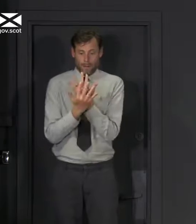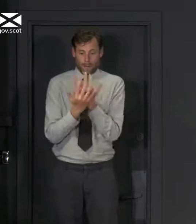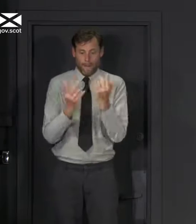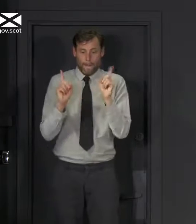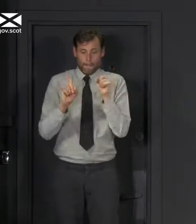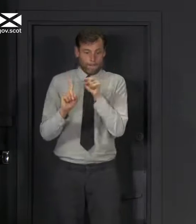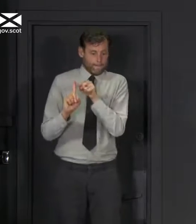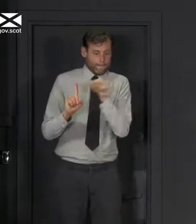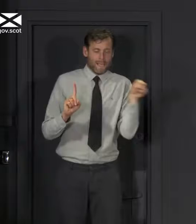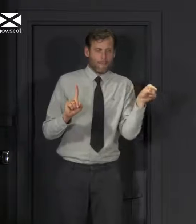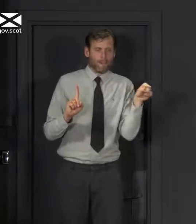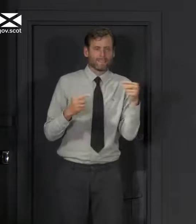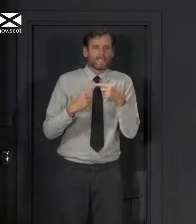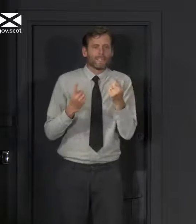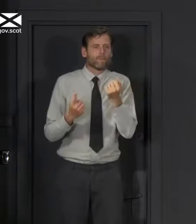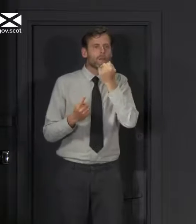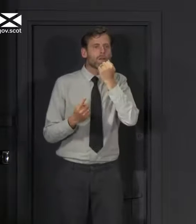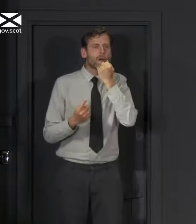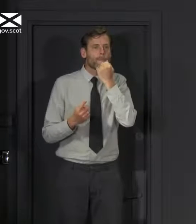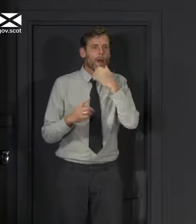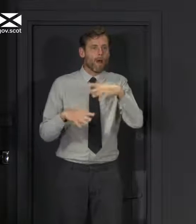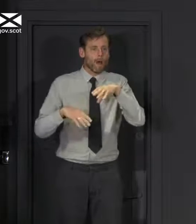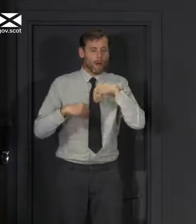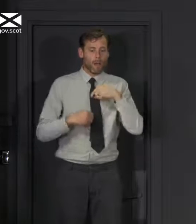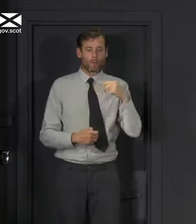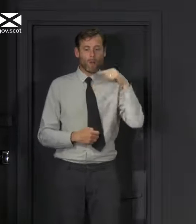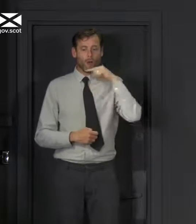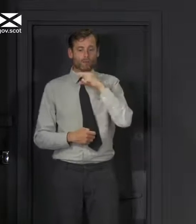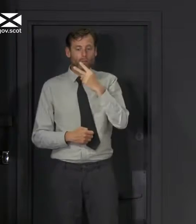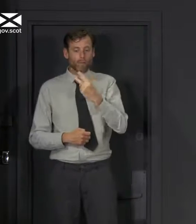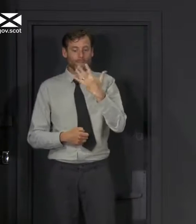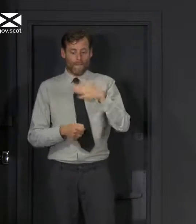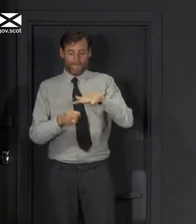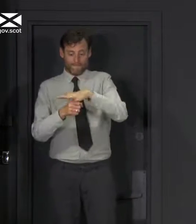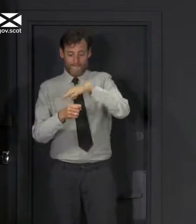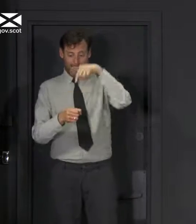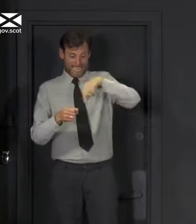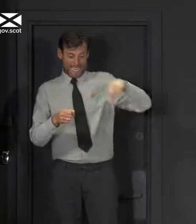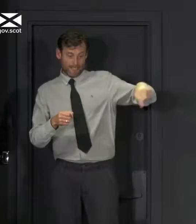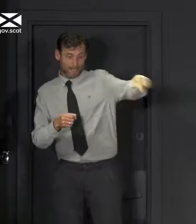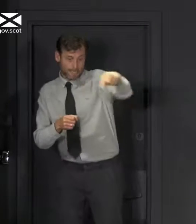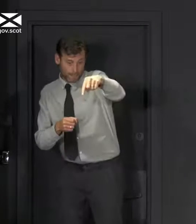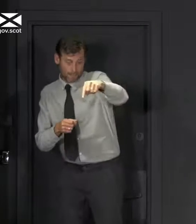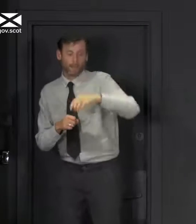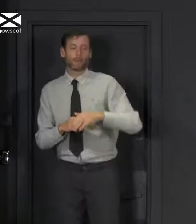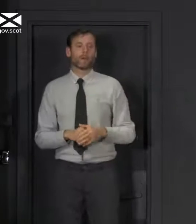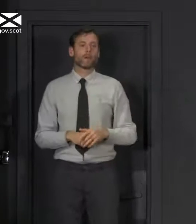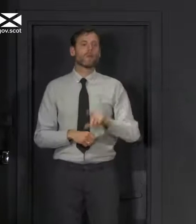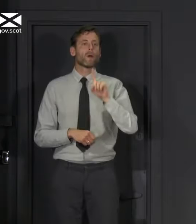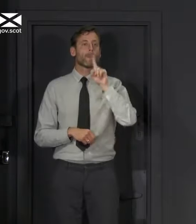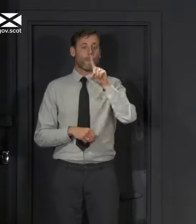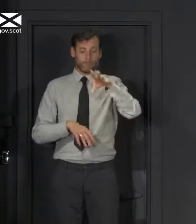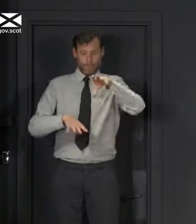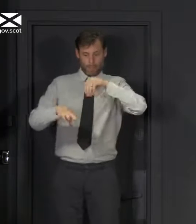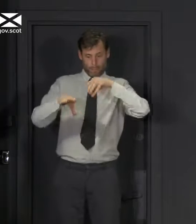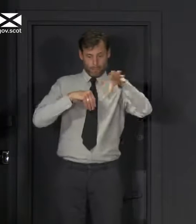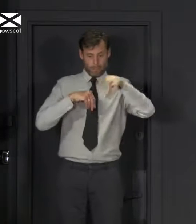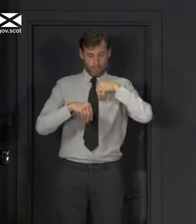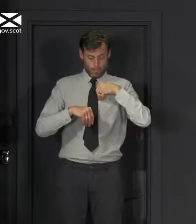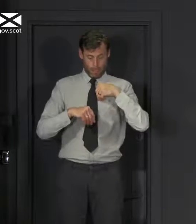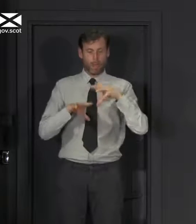of patients that are affected. So 125 is the correct number of incidents. 121 of